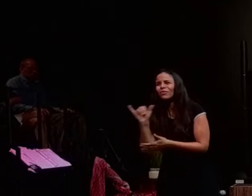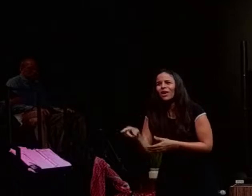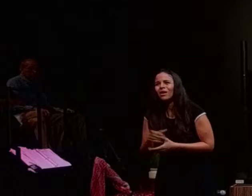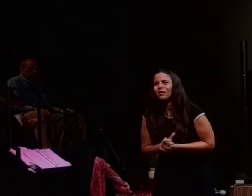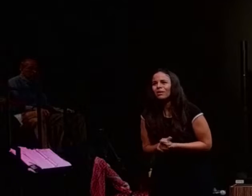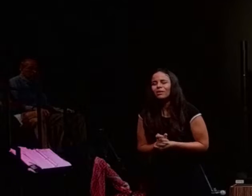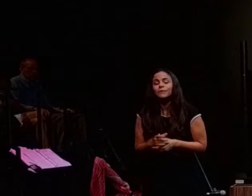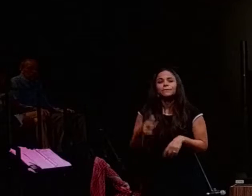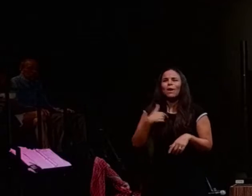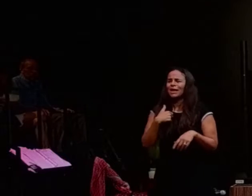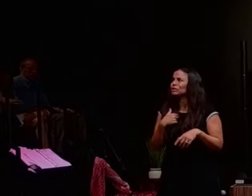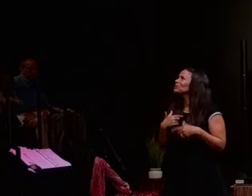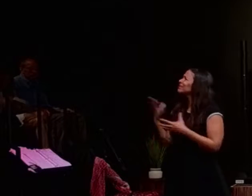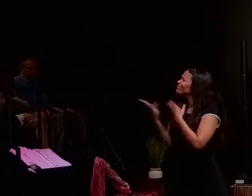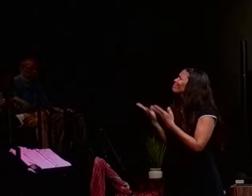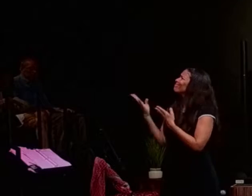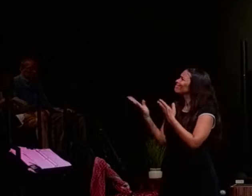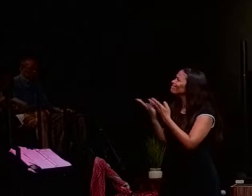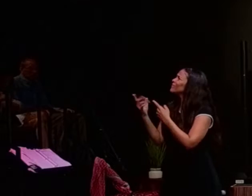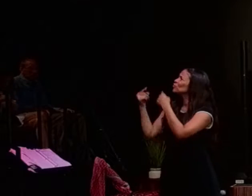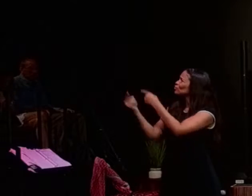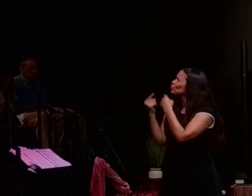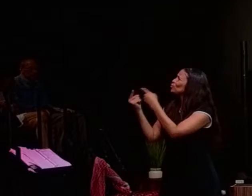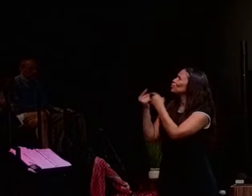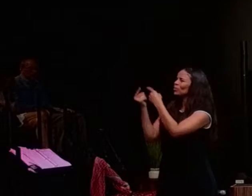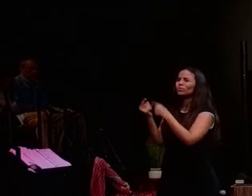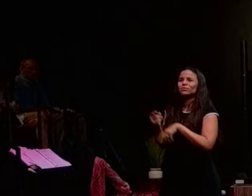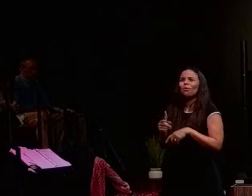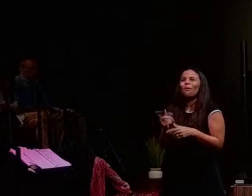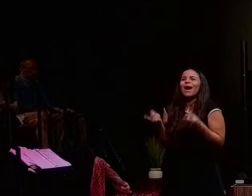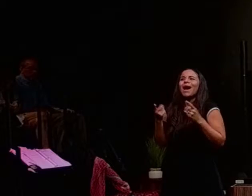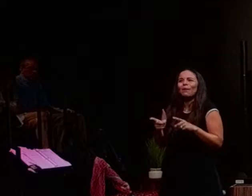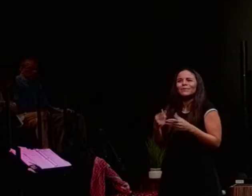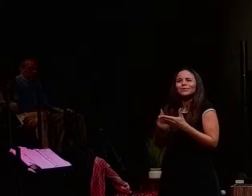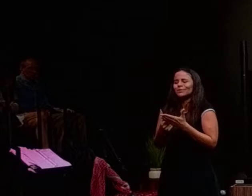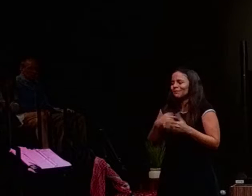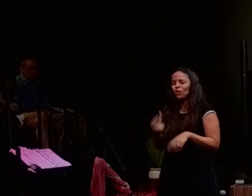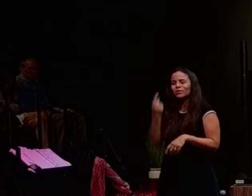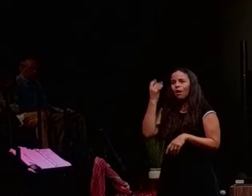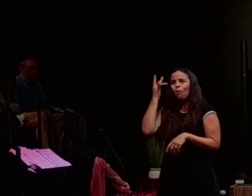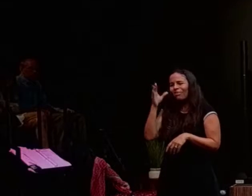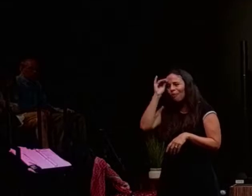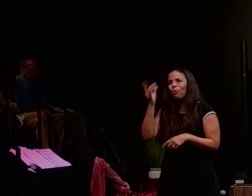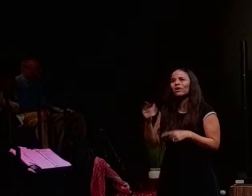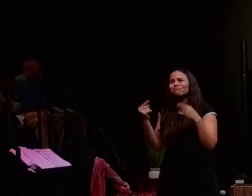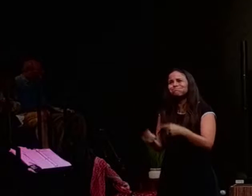know? And I had to really wrestle with God. There's still times, you know? Why? I don't understand why that boy had to go through so